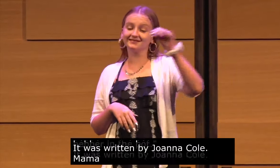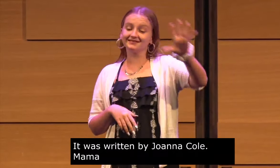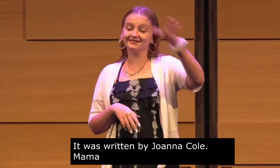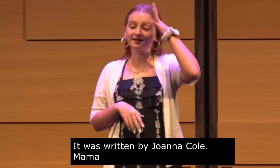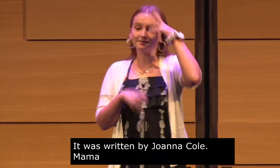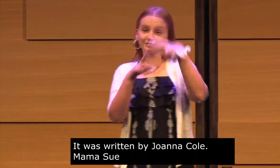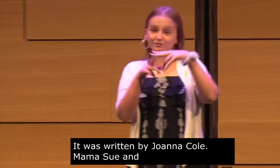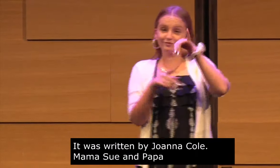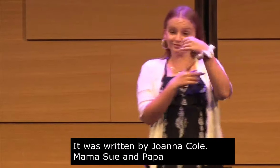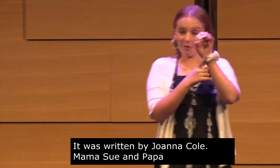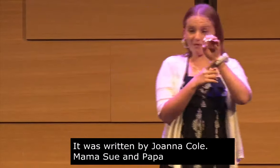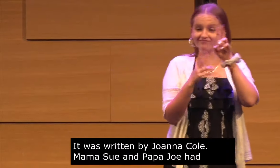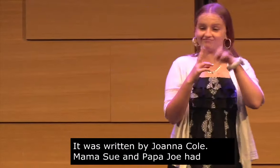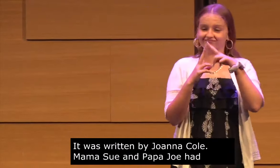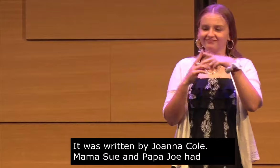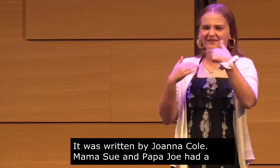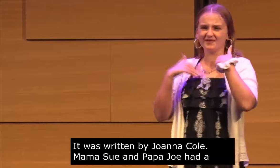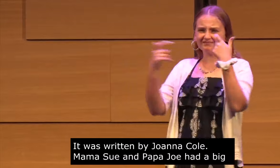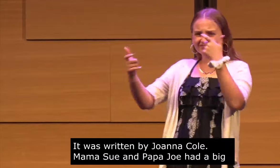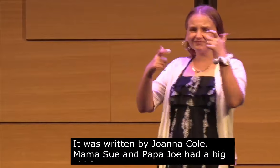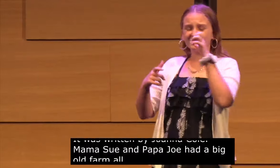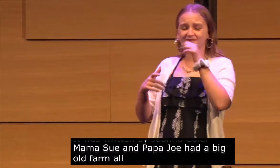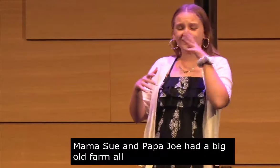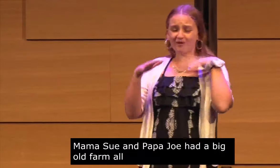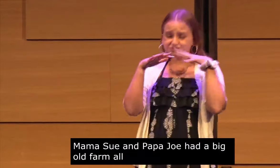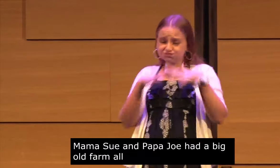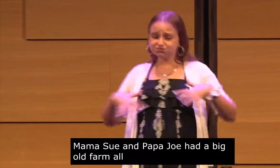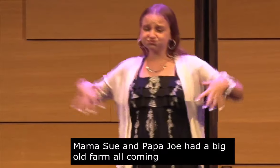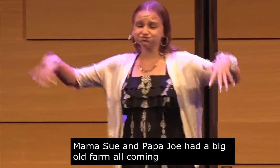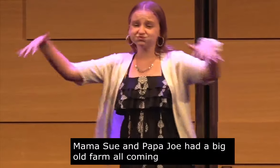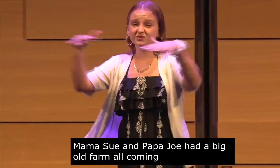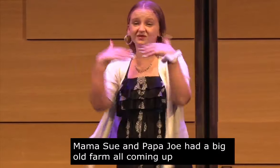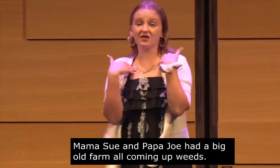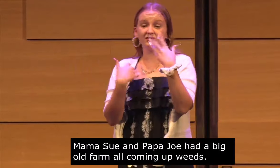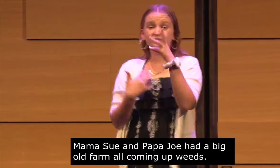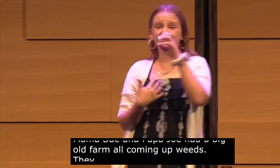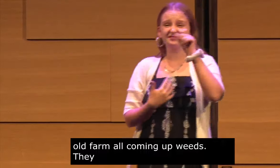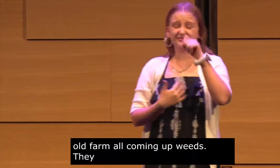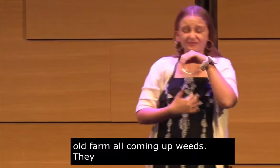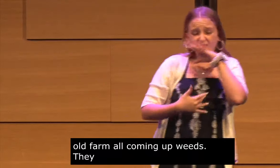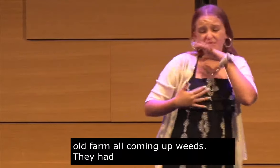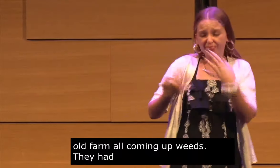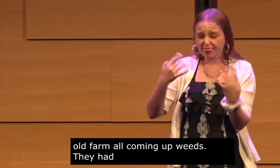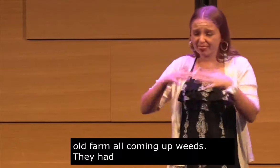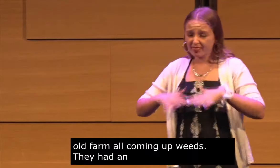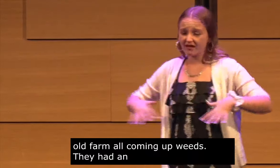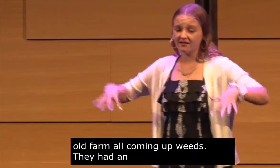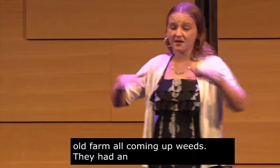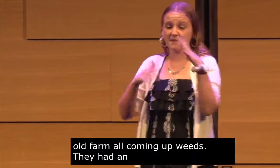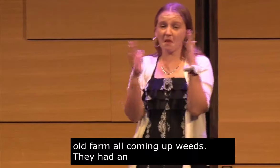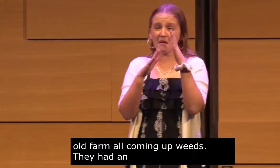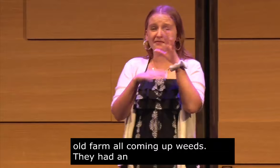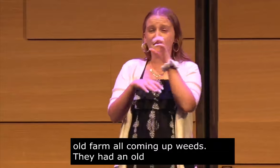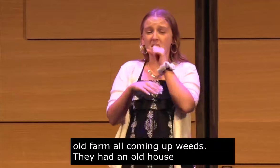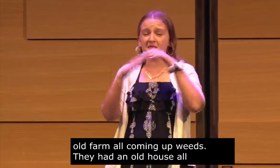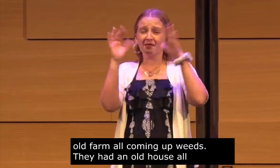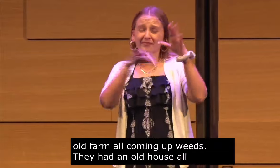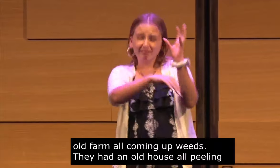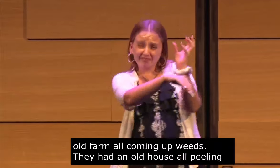Mama Sue and Papa Joe had a big old farm all coming up weeds. They had an old house all peeling